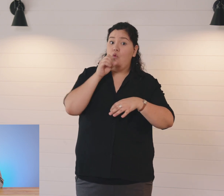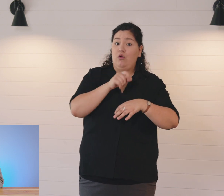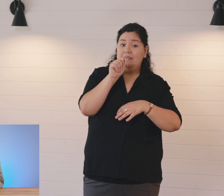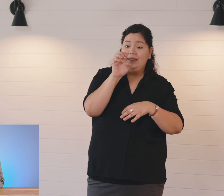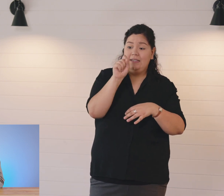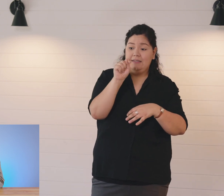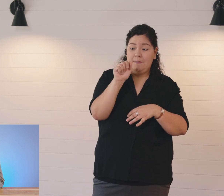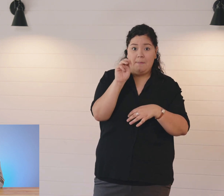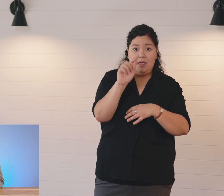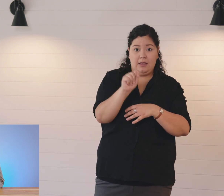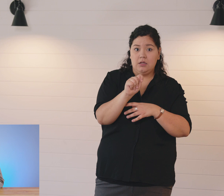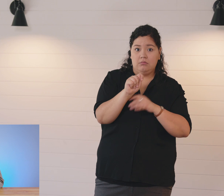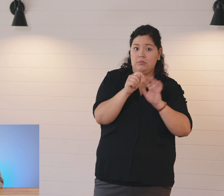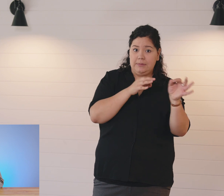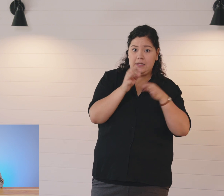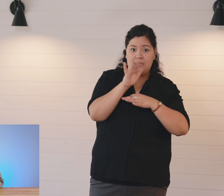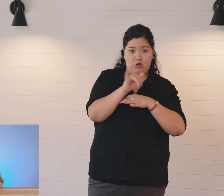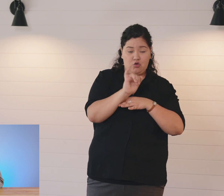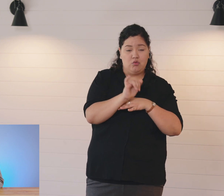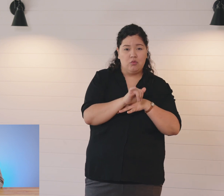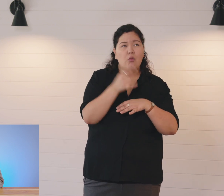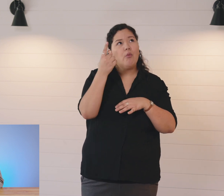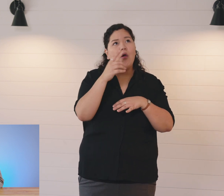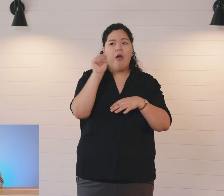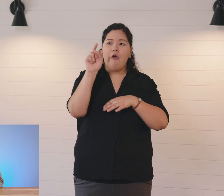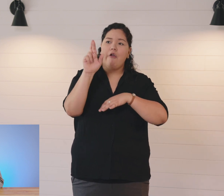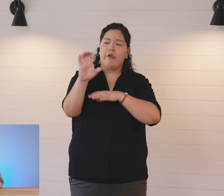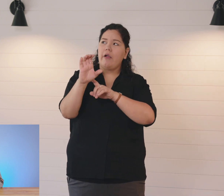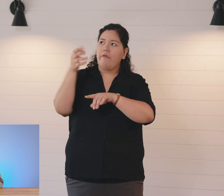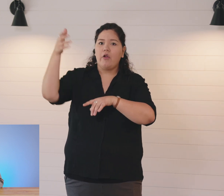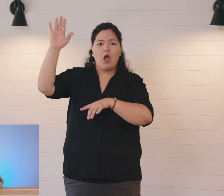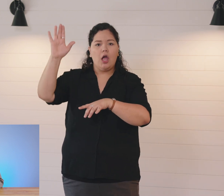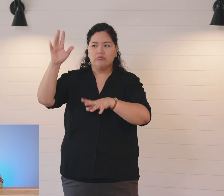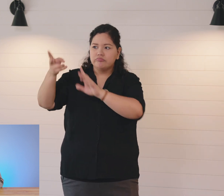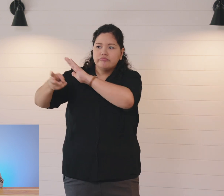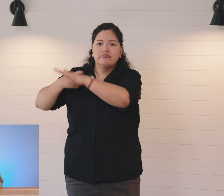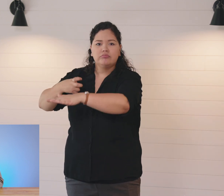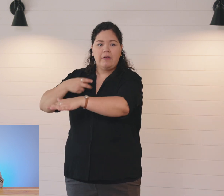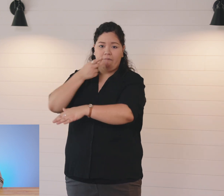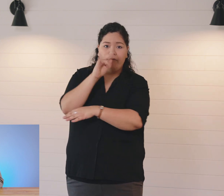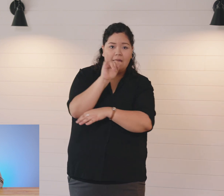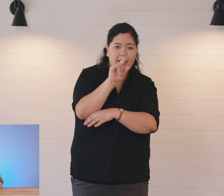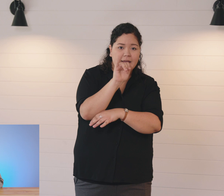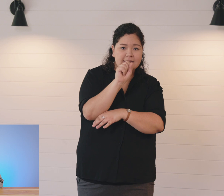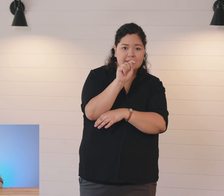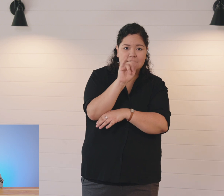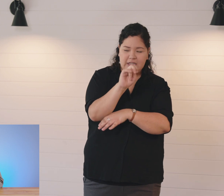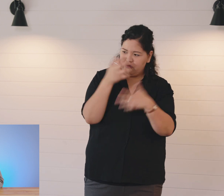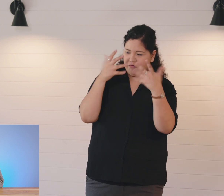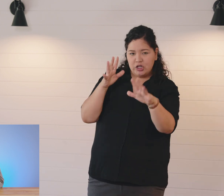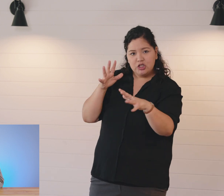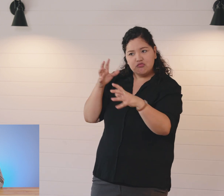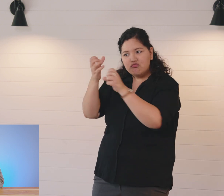about how the Ark of God at one point was stolen and defeated in battle. The Philistines had defeated the Israelites in battle